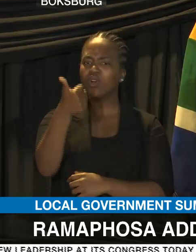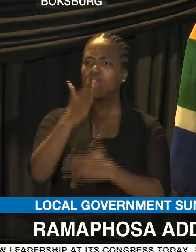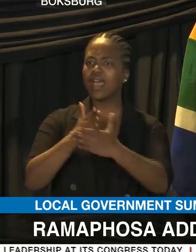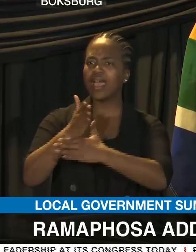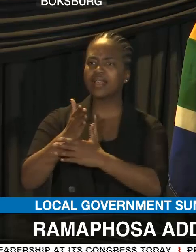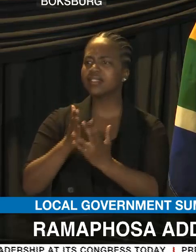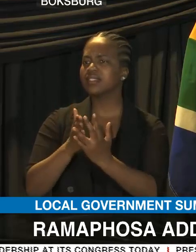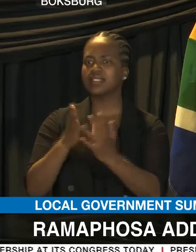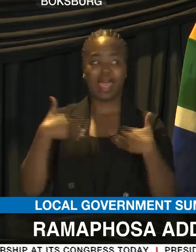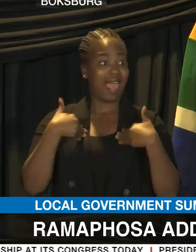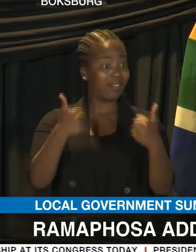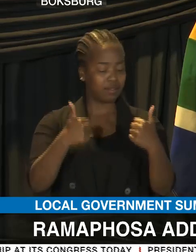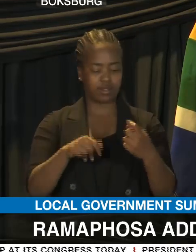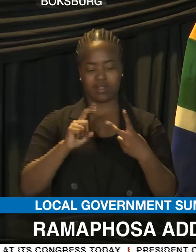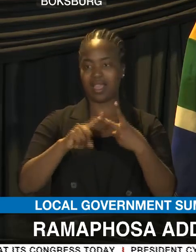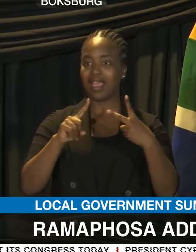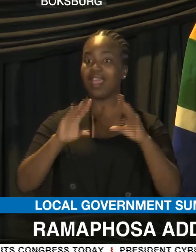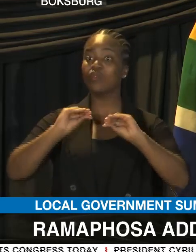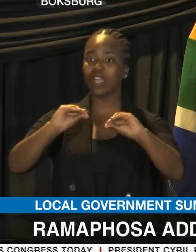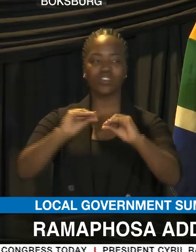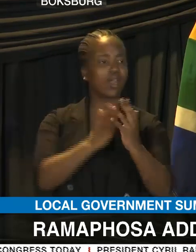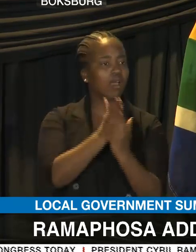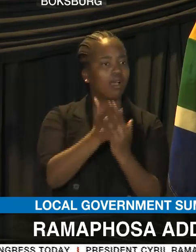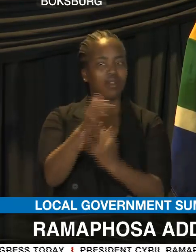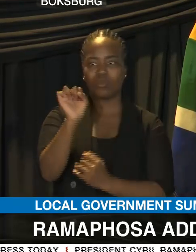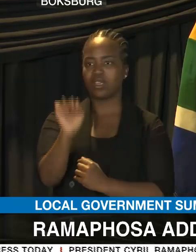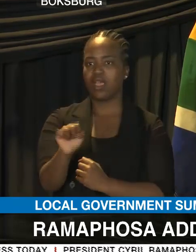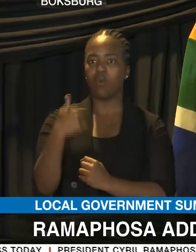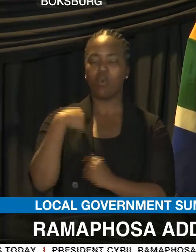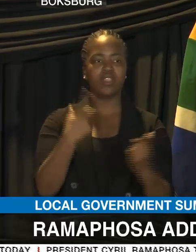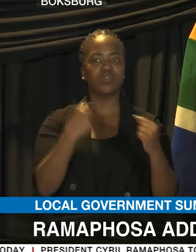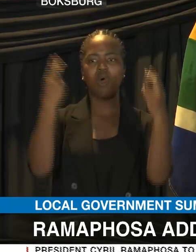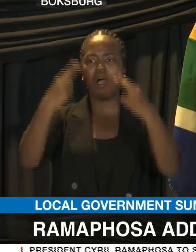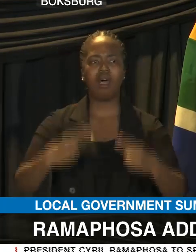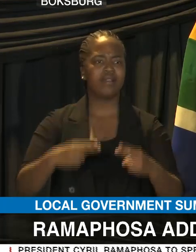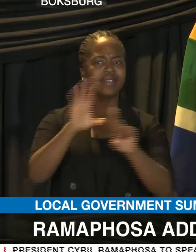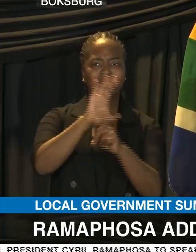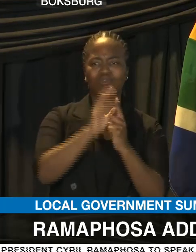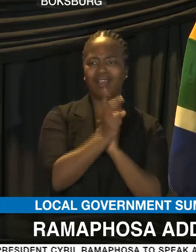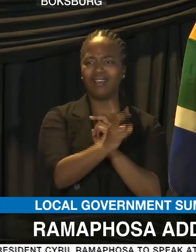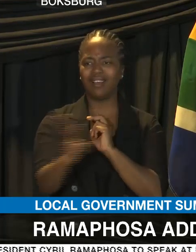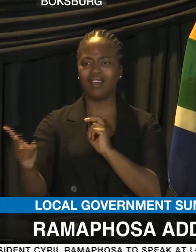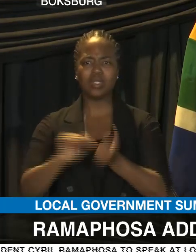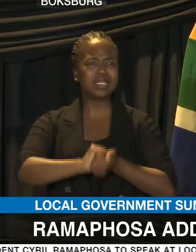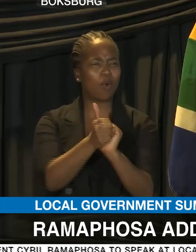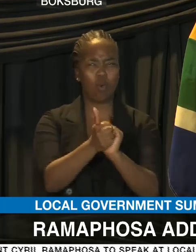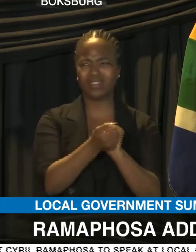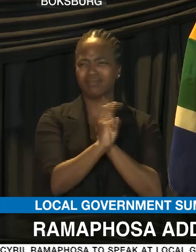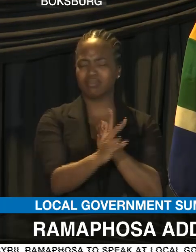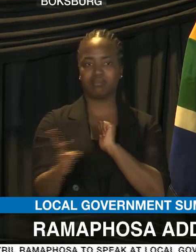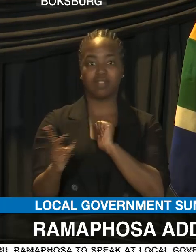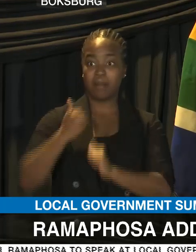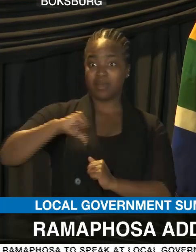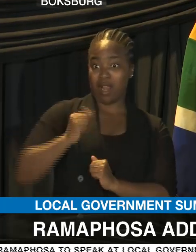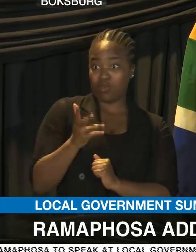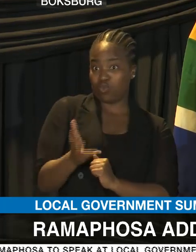to health, to education, to recreational facilities. In such an ideal